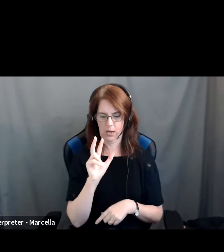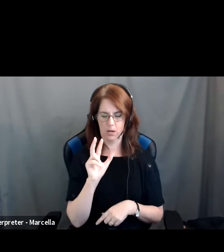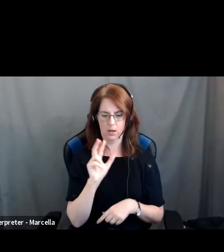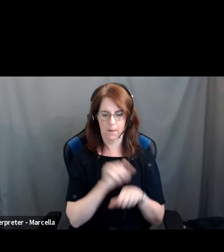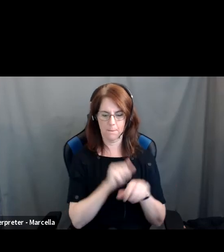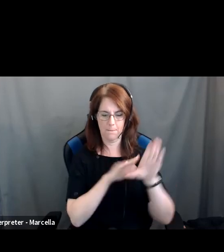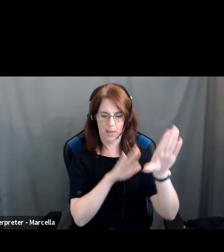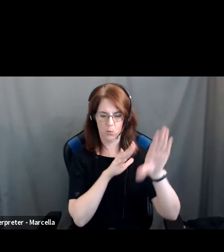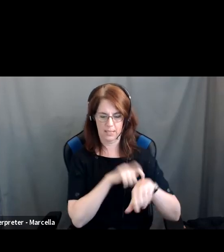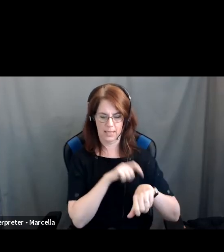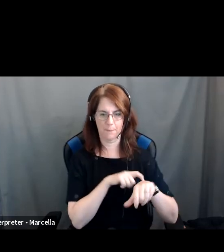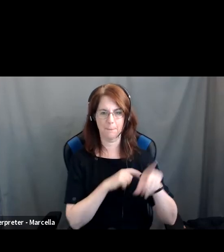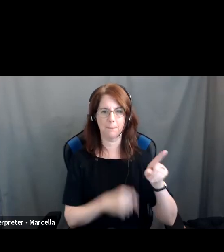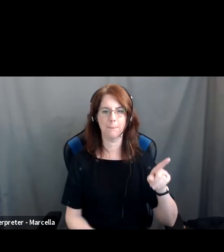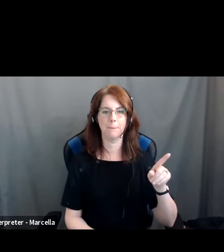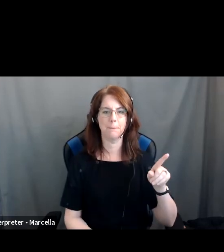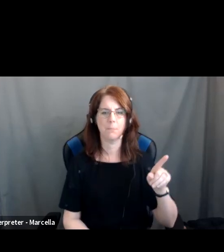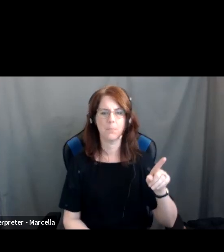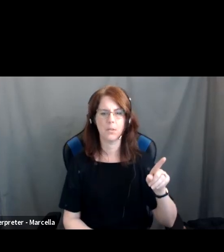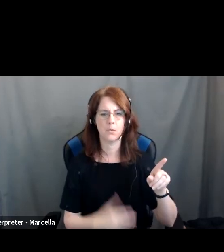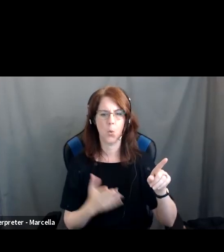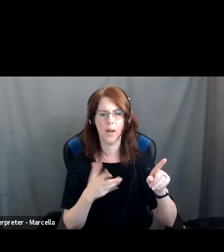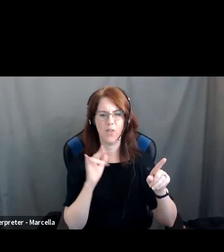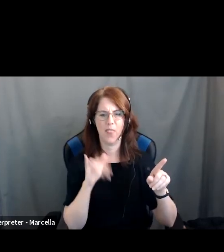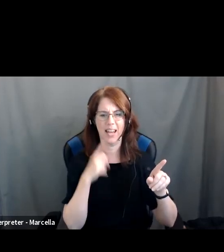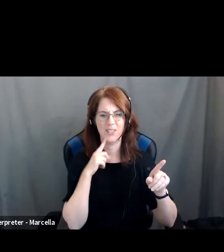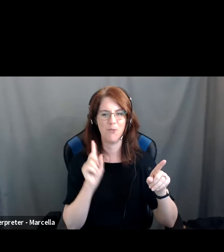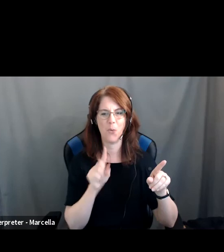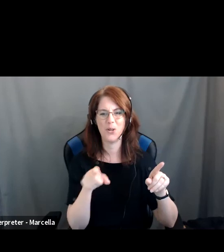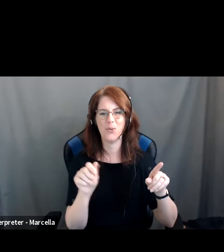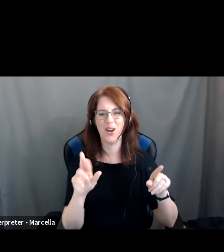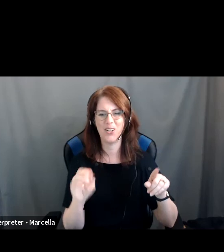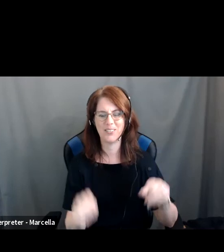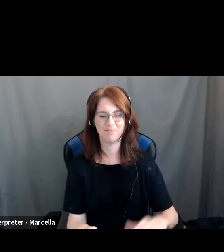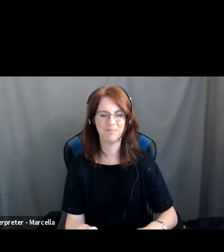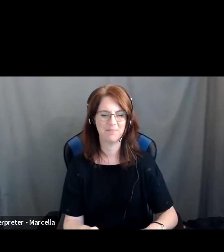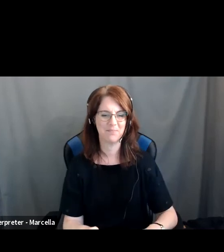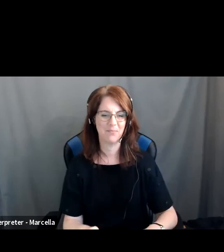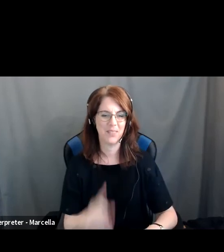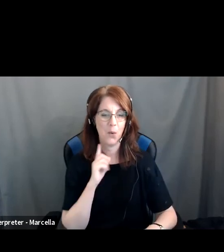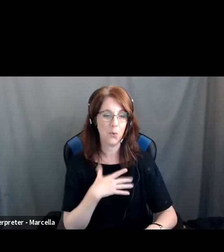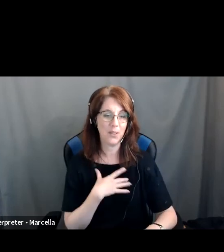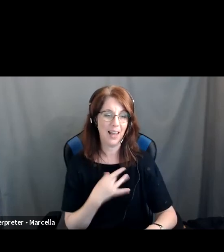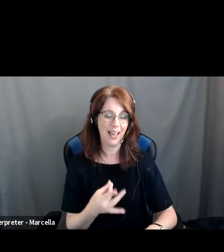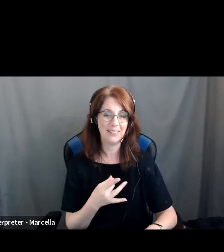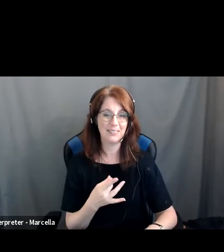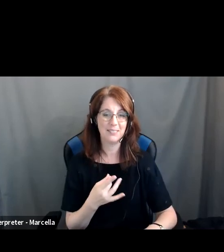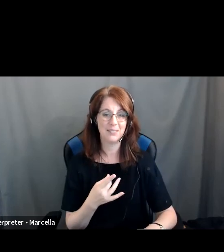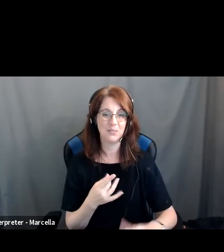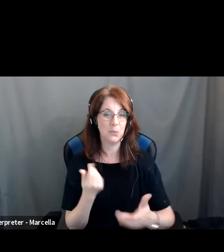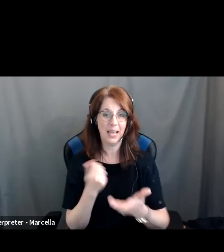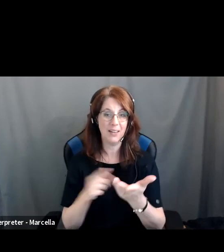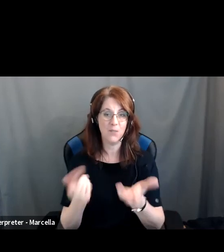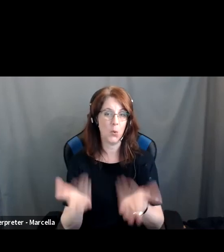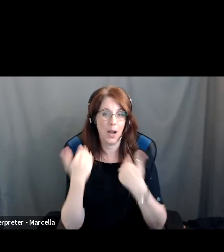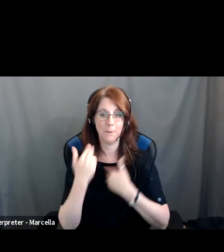Mountain Standard Time. So whatever that is for where you are. And we would love to have any of you come